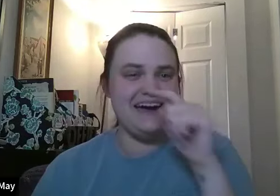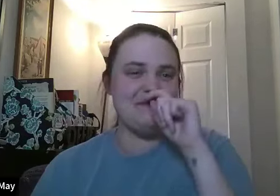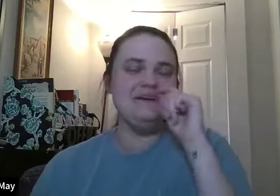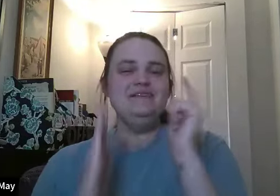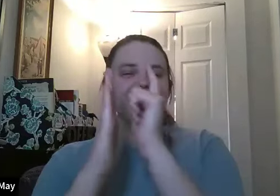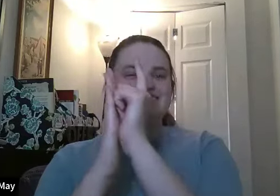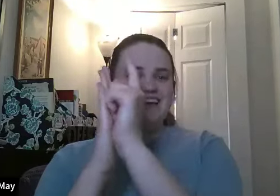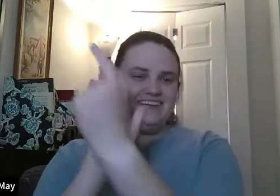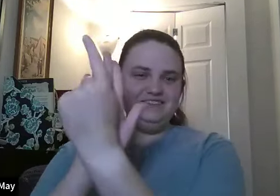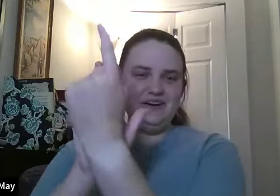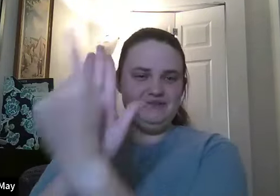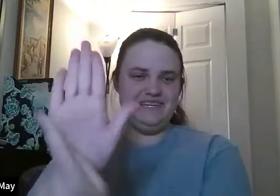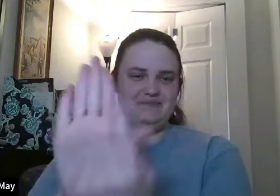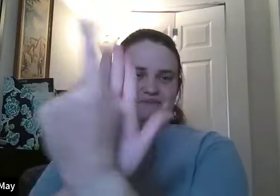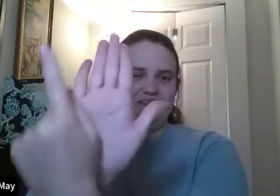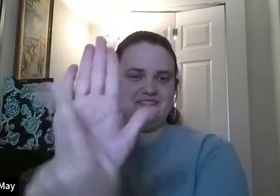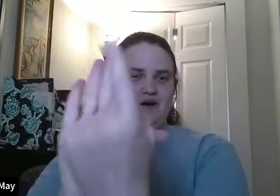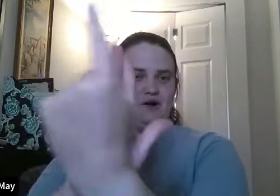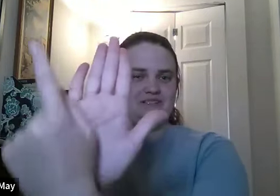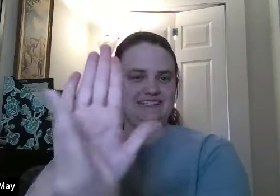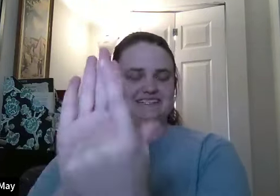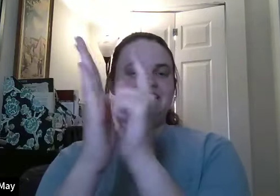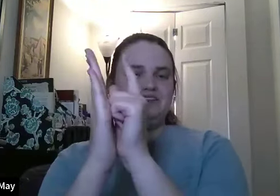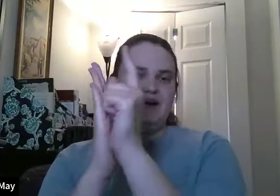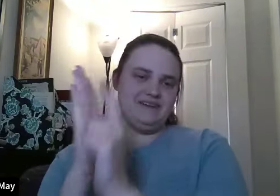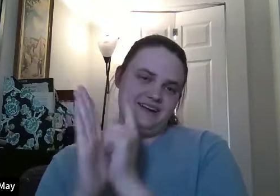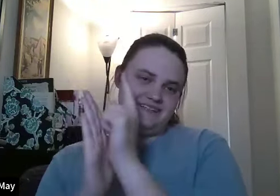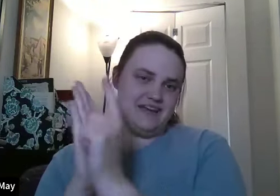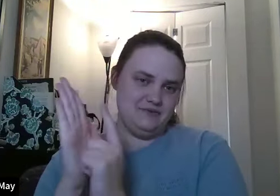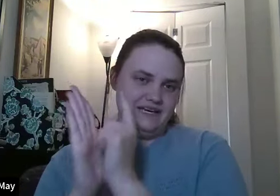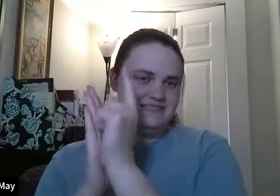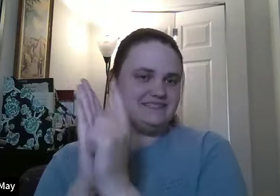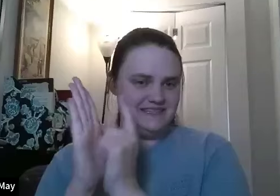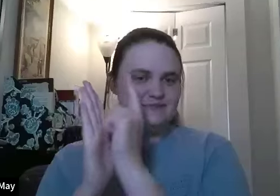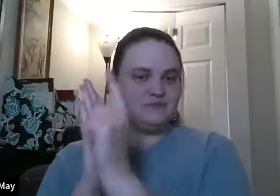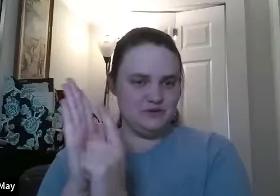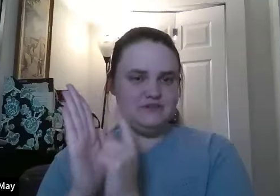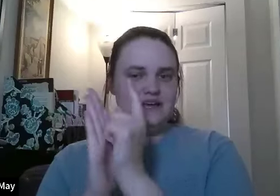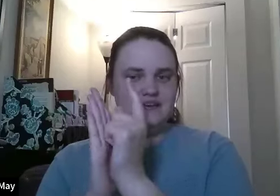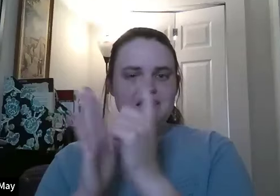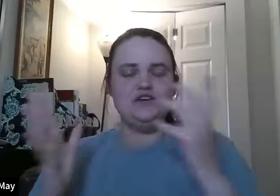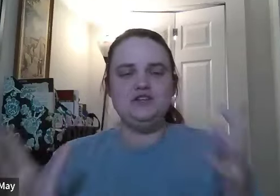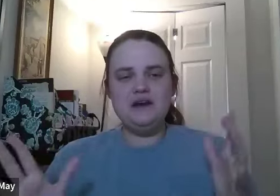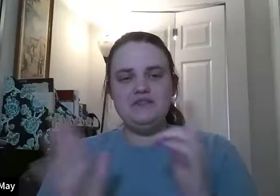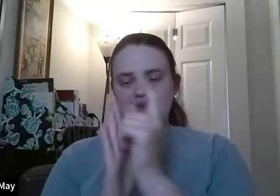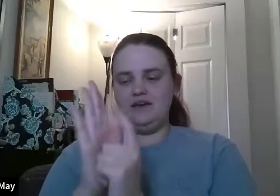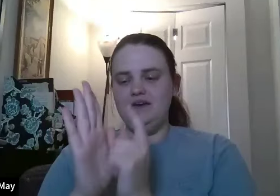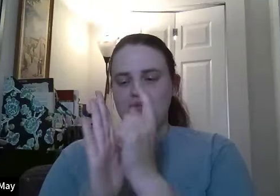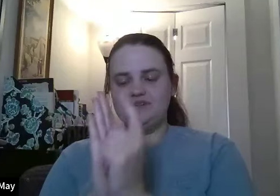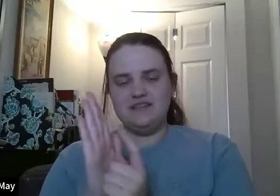up, because yeah, you don't typically make it this awkward, like sticking out. You have it kind of sideways, this sort of like, you want to think when you're